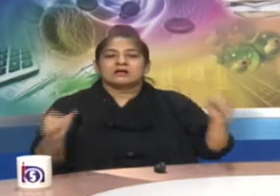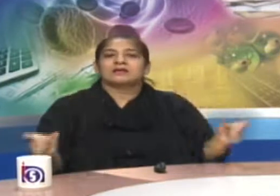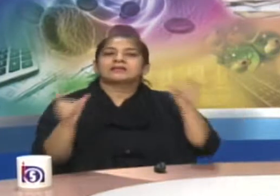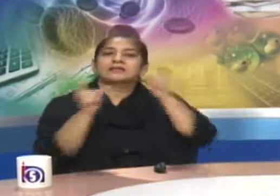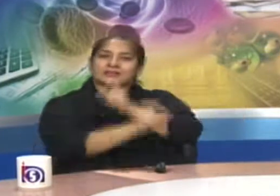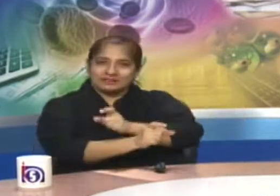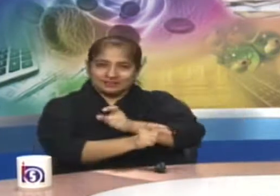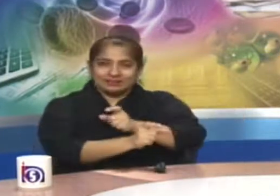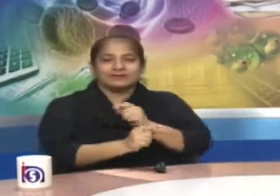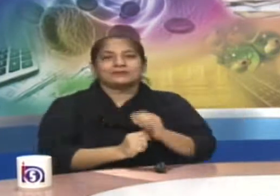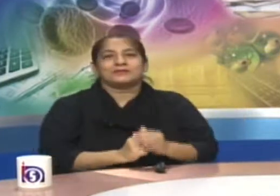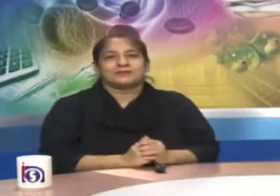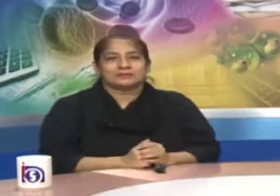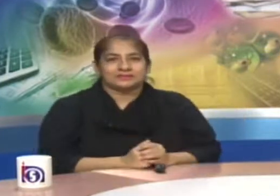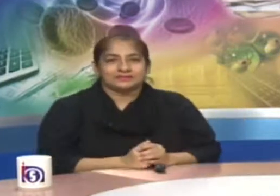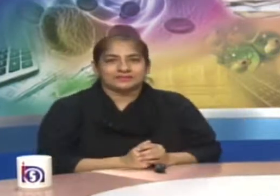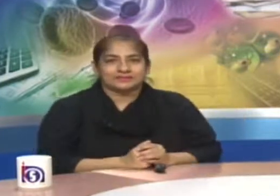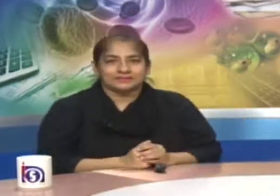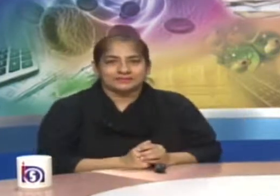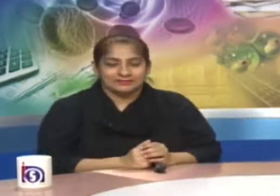Stock exchange.